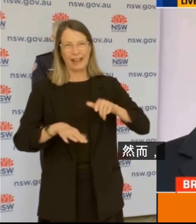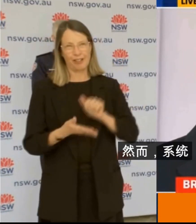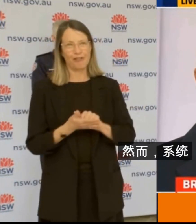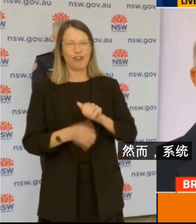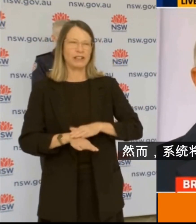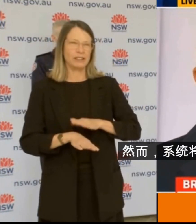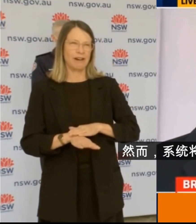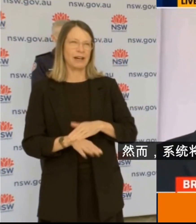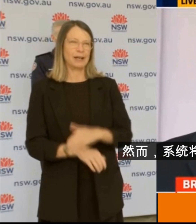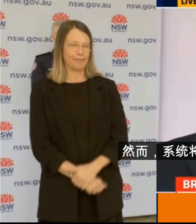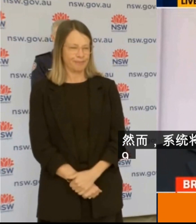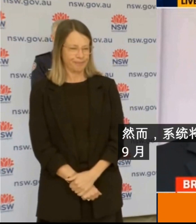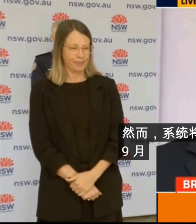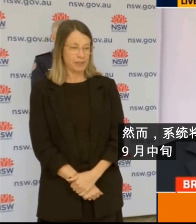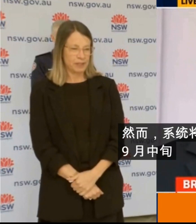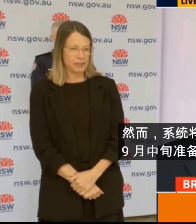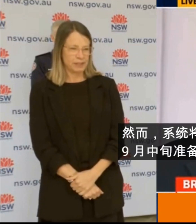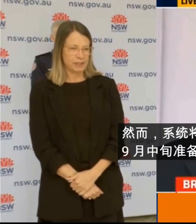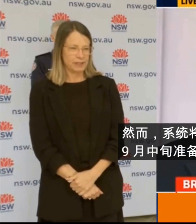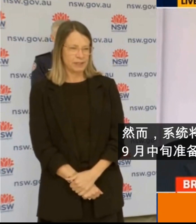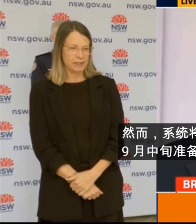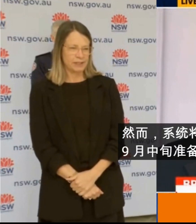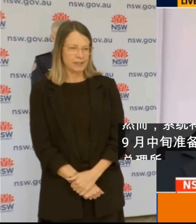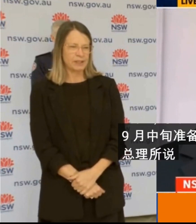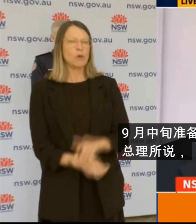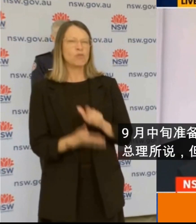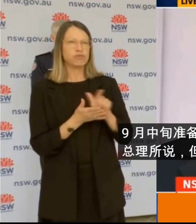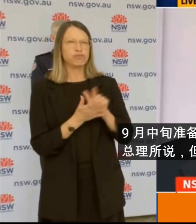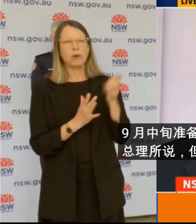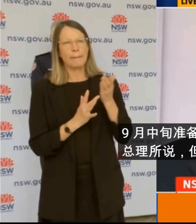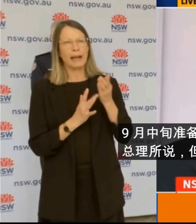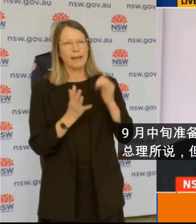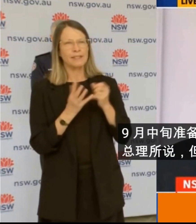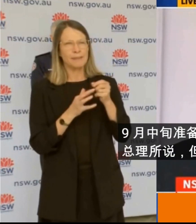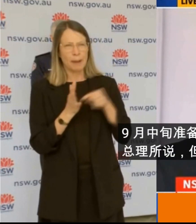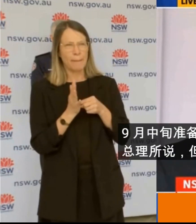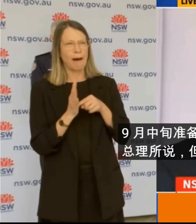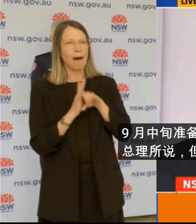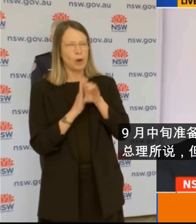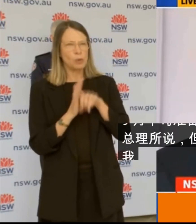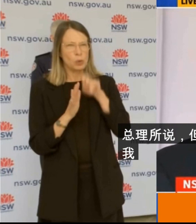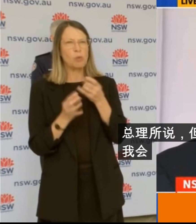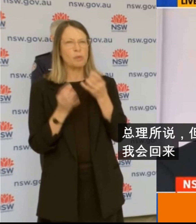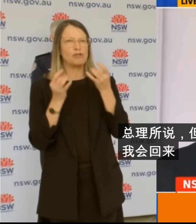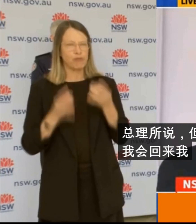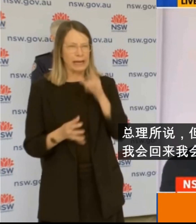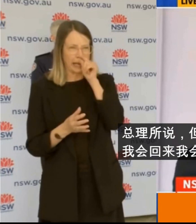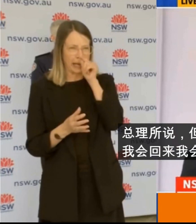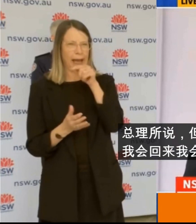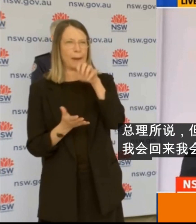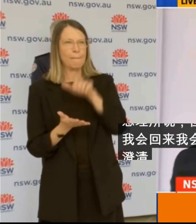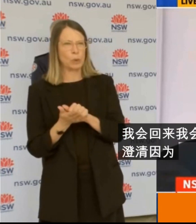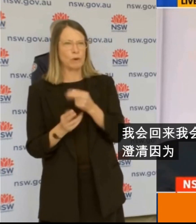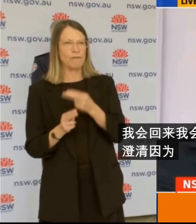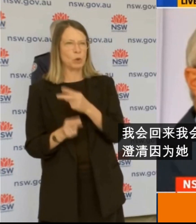people yet. The system will be ready by the middle of September, as the Prime Minister said. But I'll ask Susan. I'll come back. I'll ask